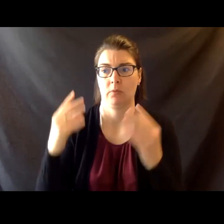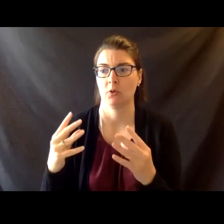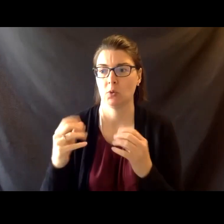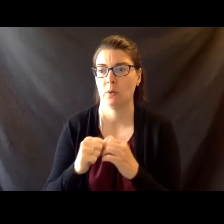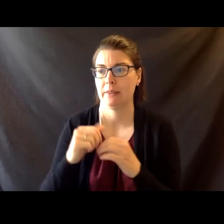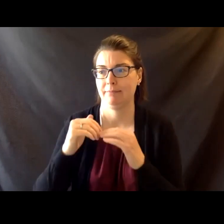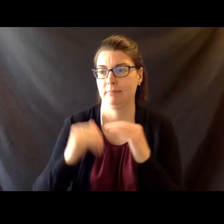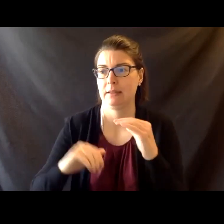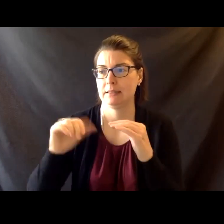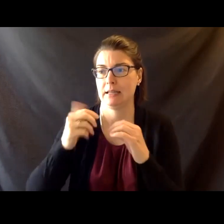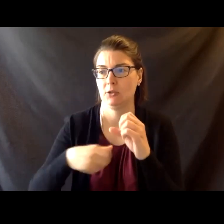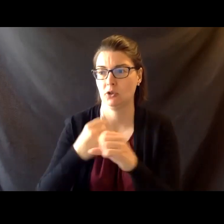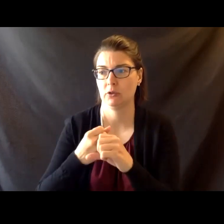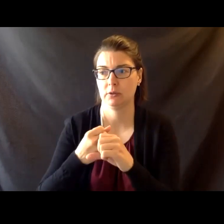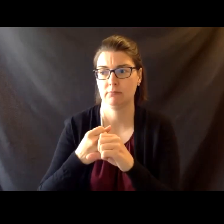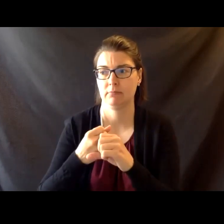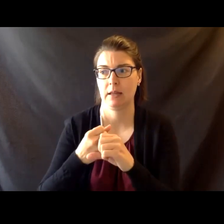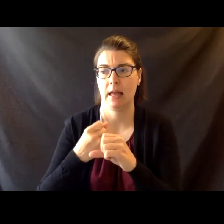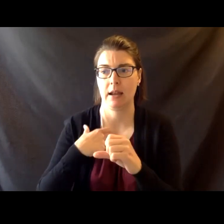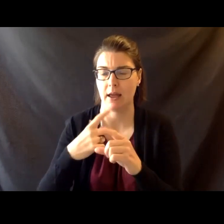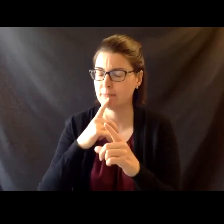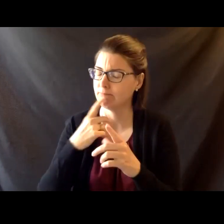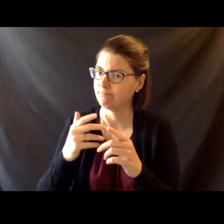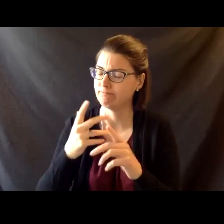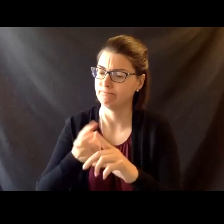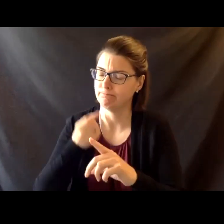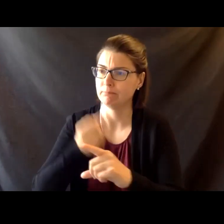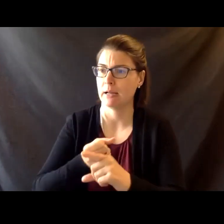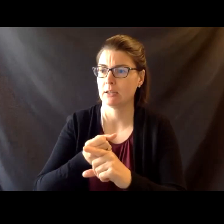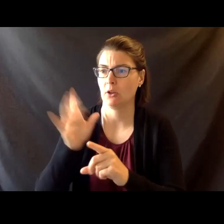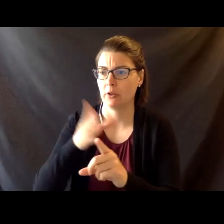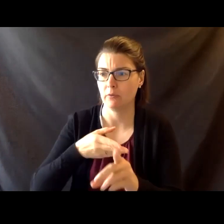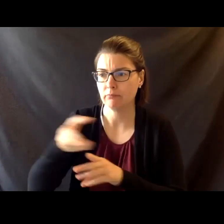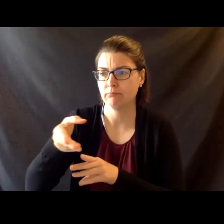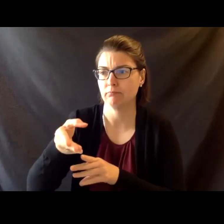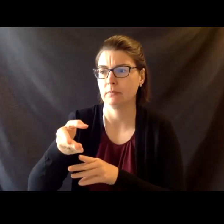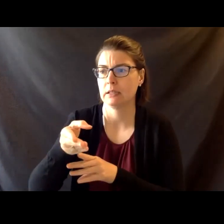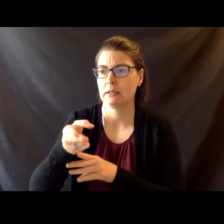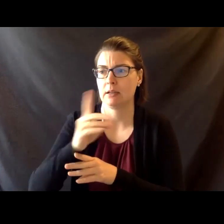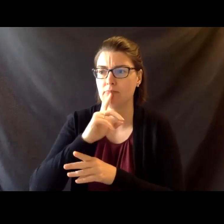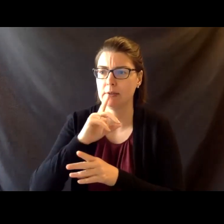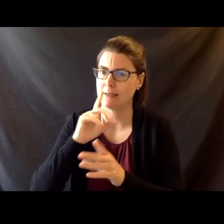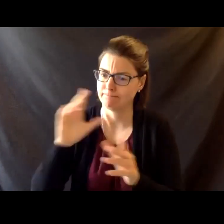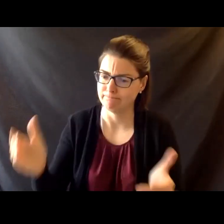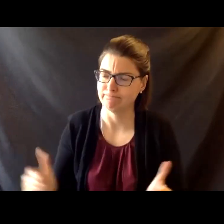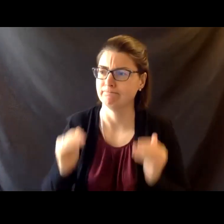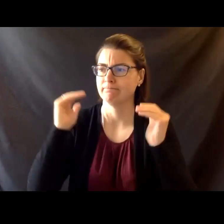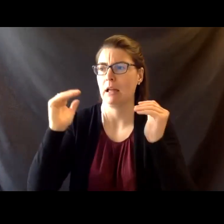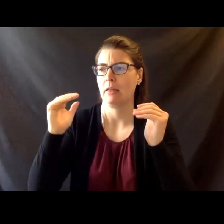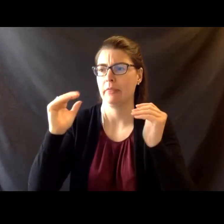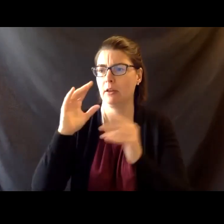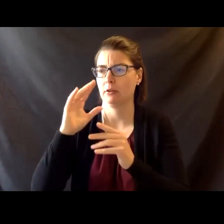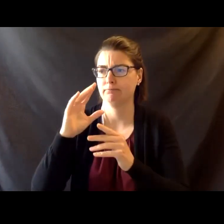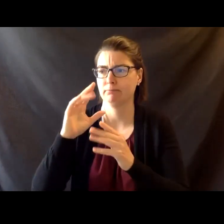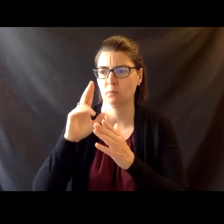have had a notable impact on their field and made a significant contribution to advancing the university's international reputation for research